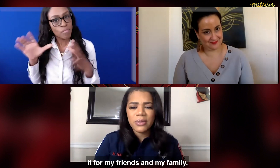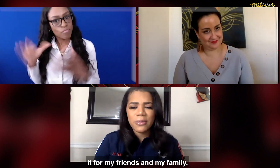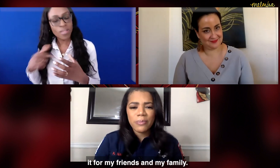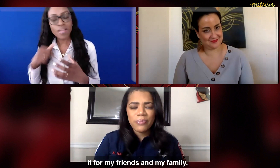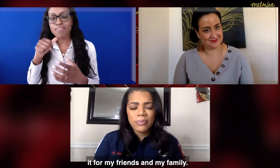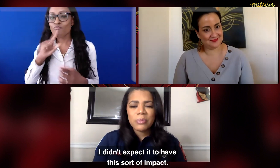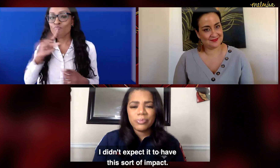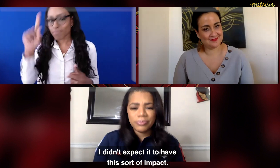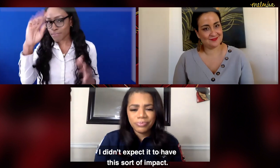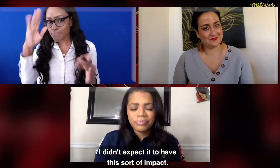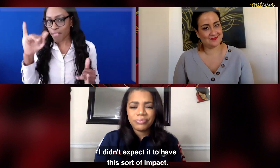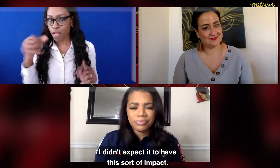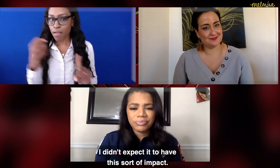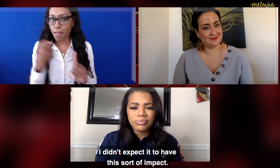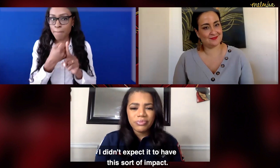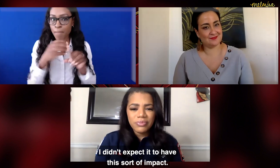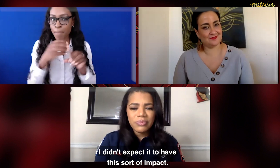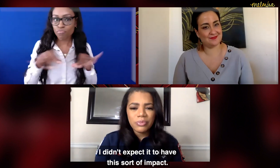impact.